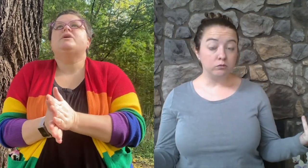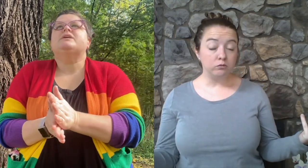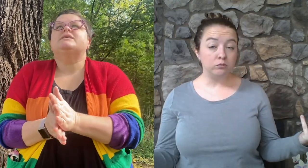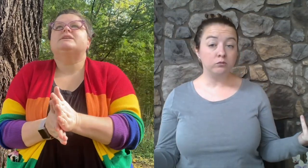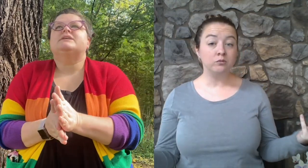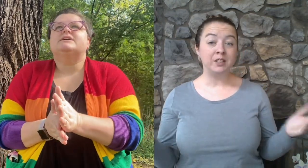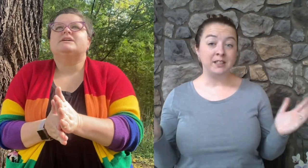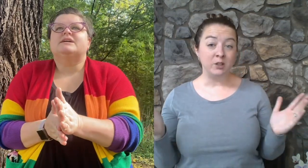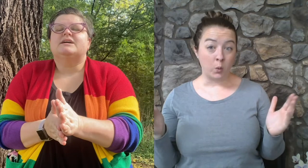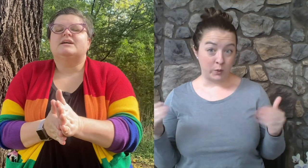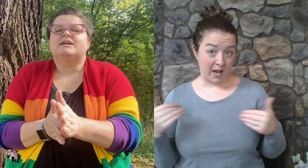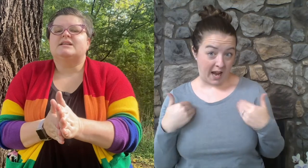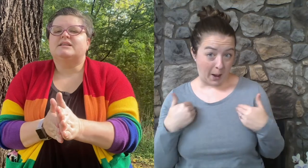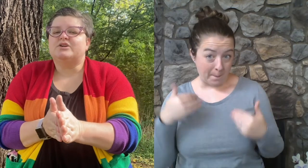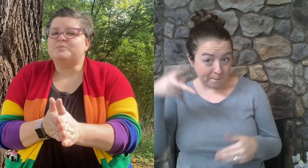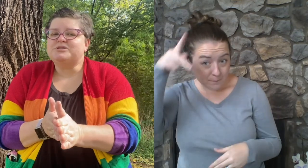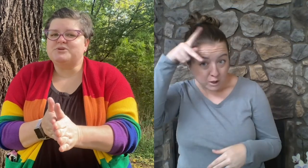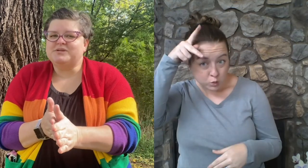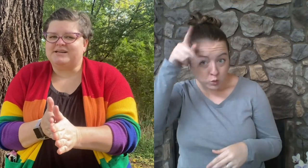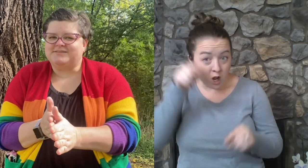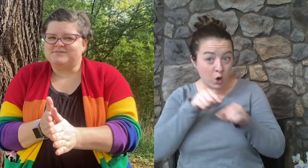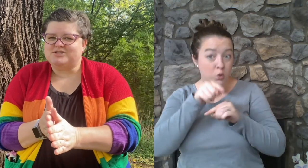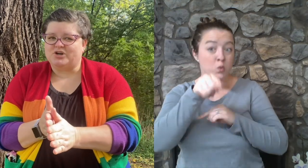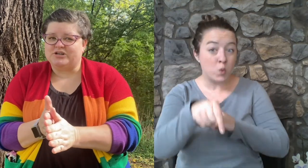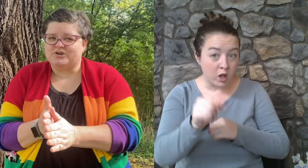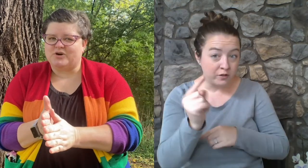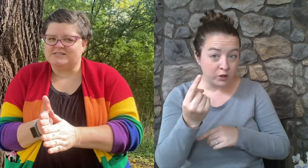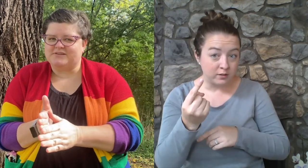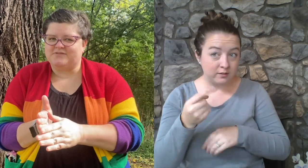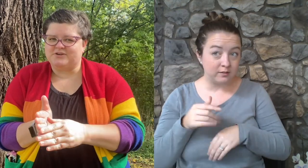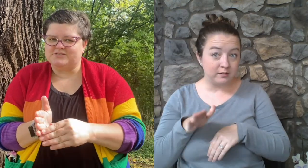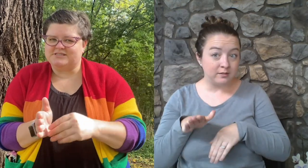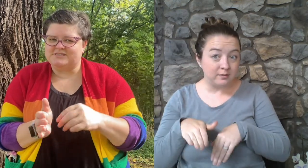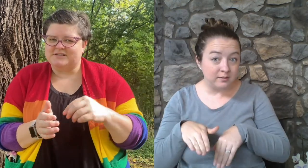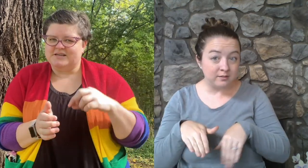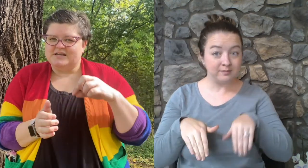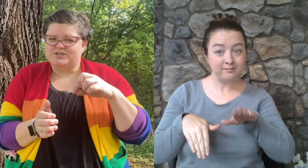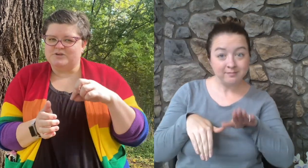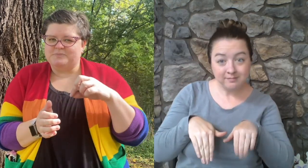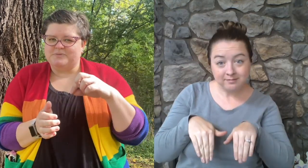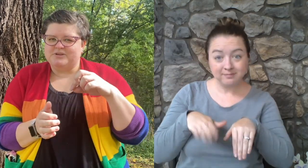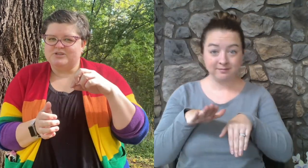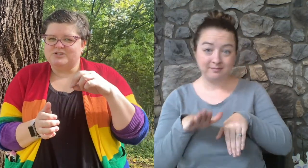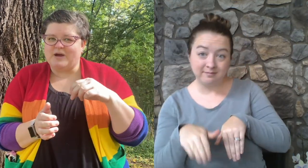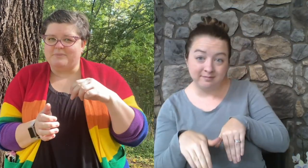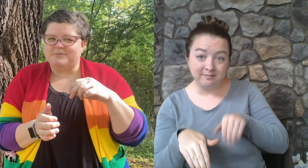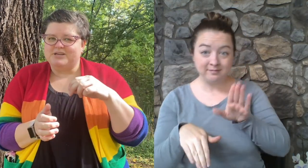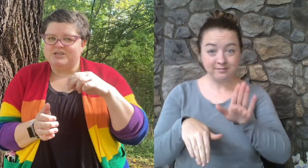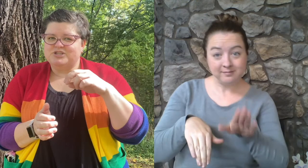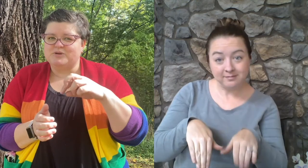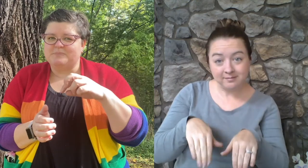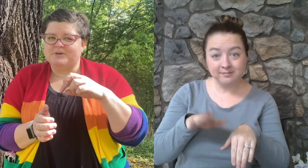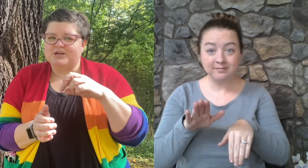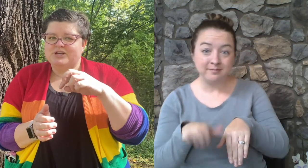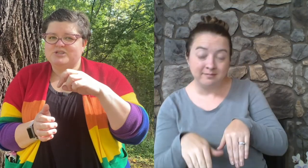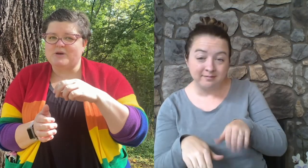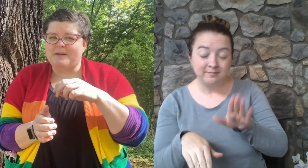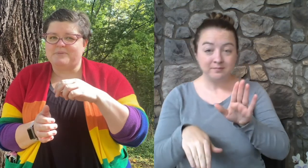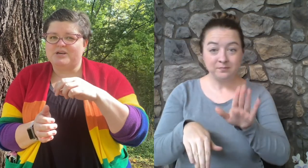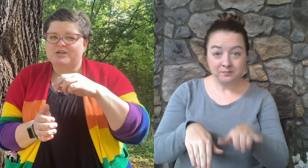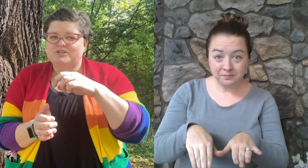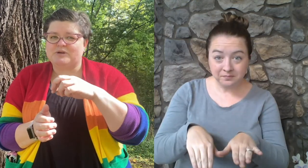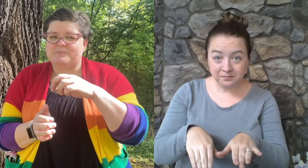So, little Petunia started crossing first. Trip, trap, trip,